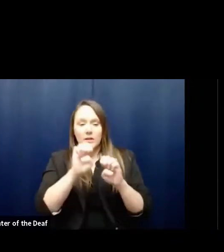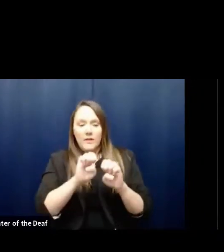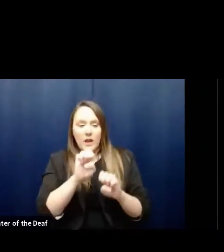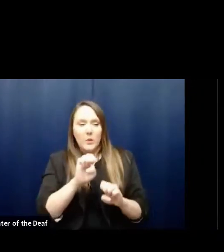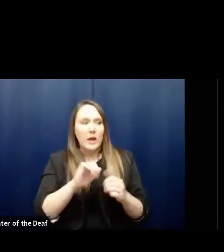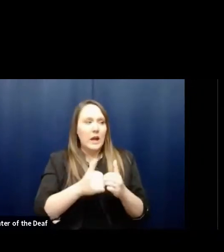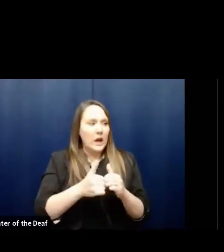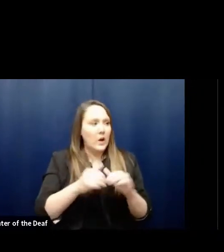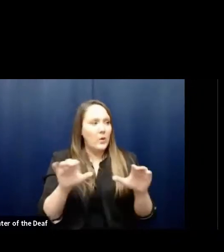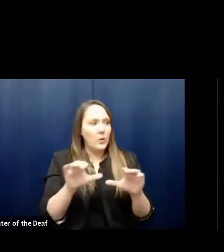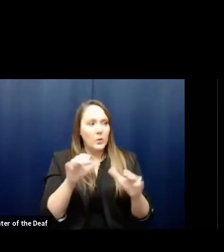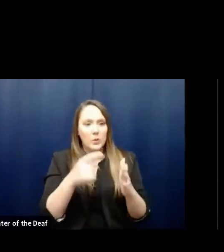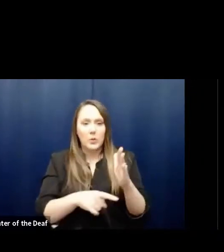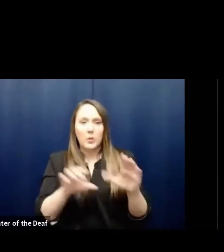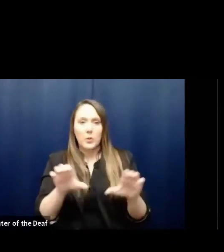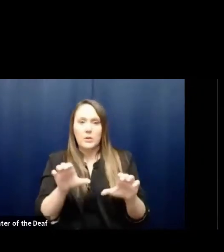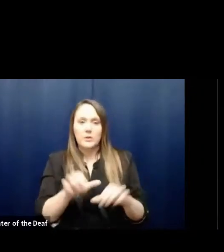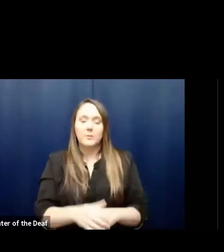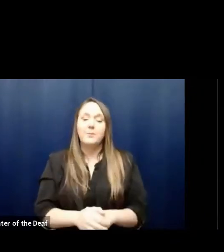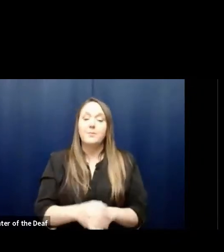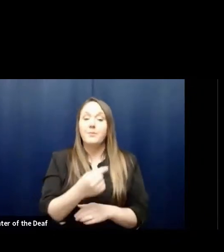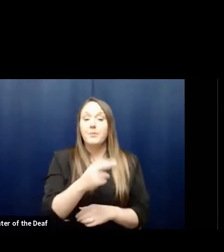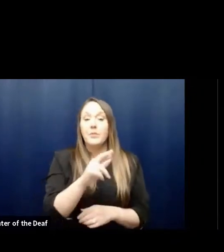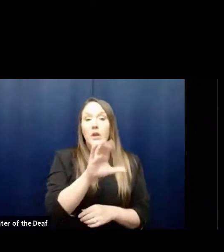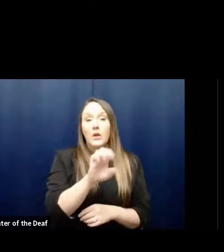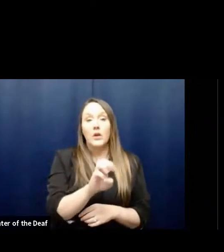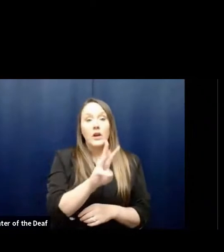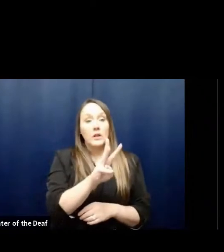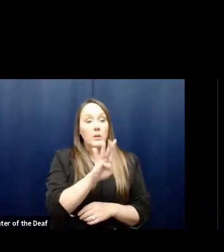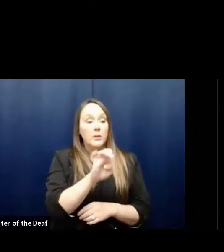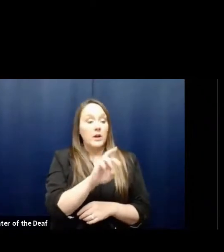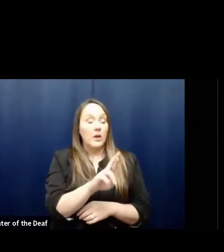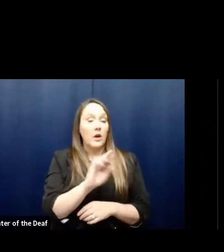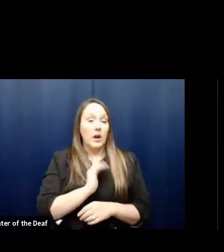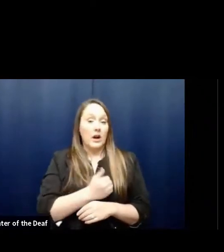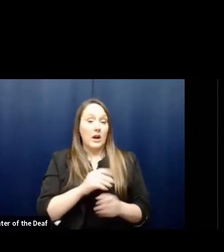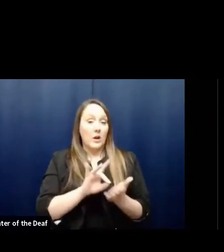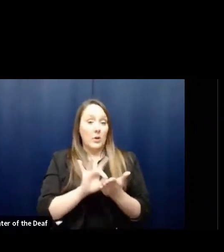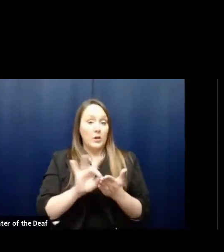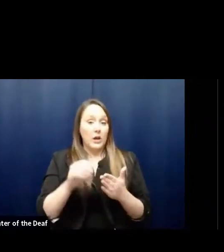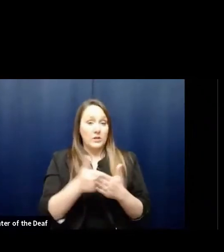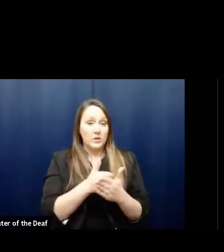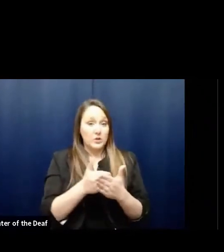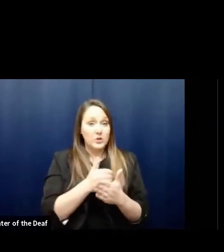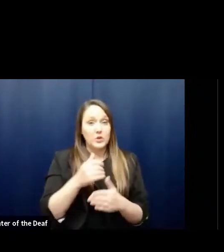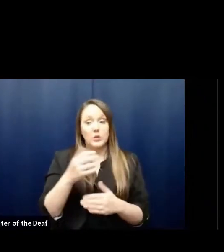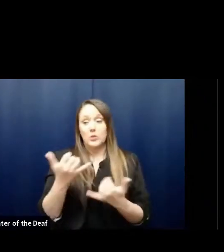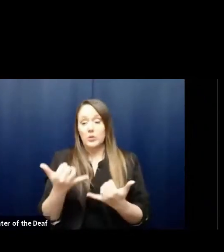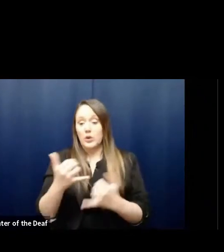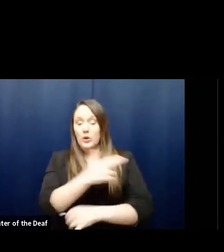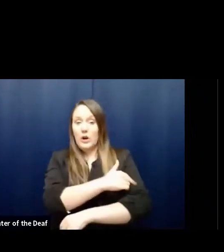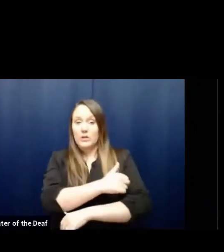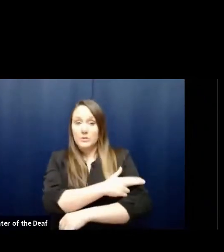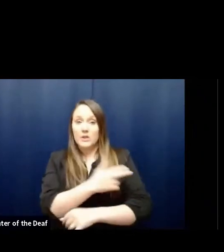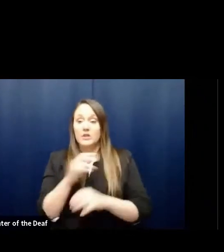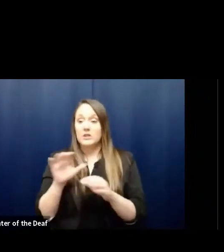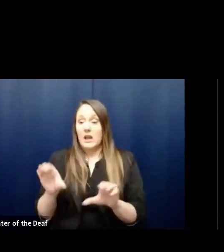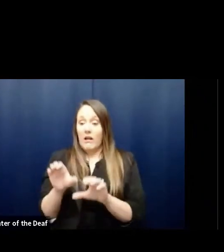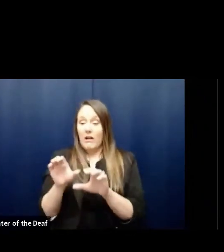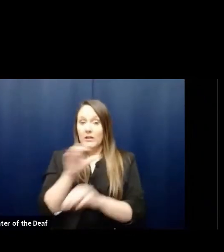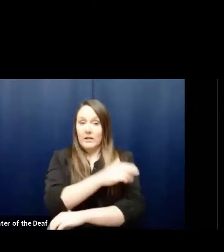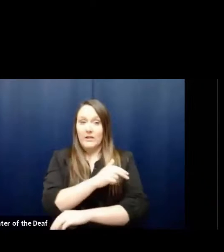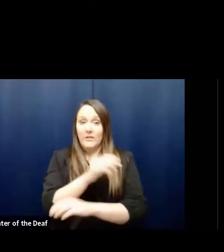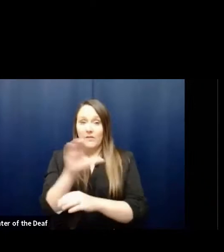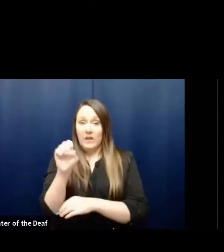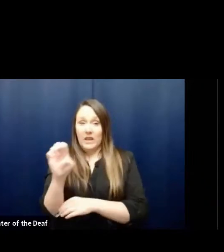do. Also from Grace with WBIR, by our count, new cases, current hospitalizations, and active cases all hit